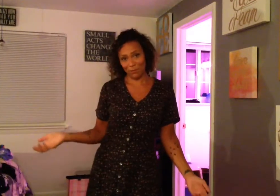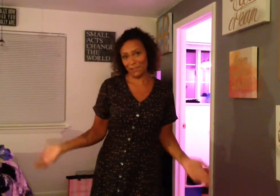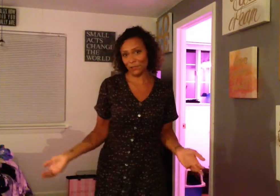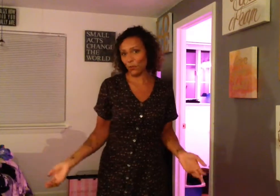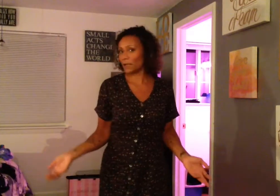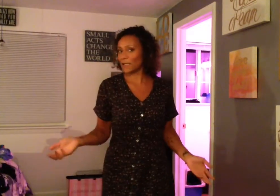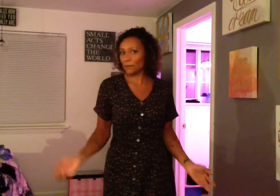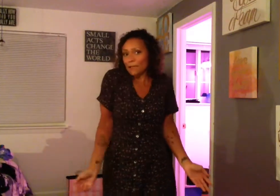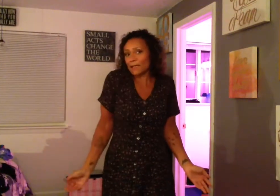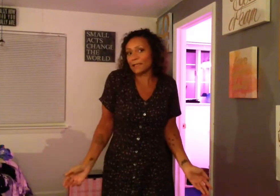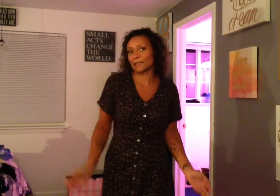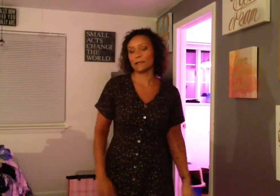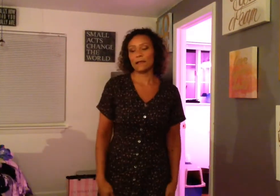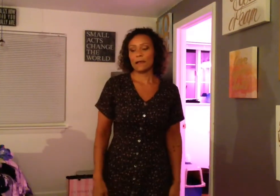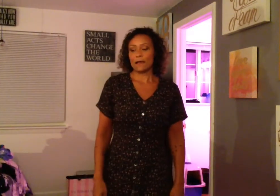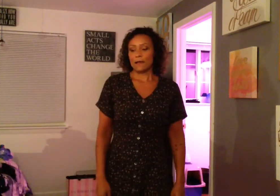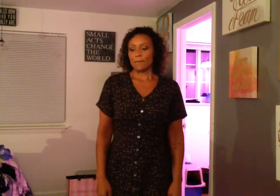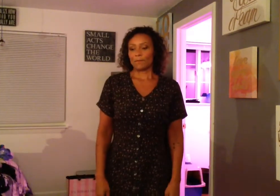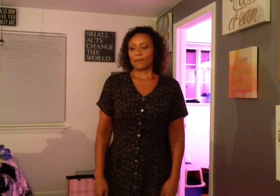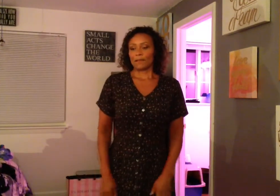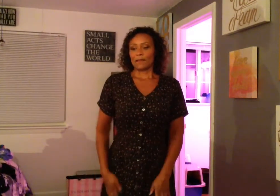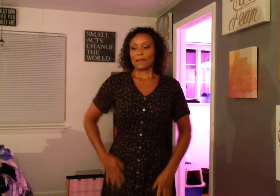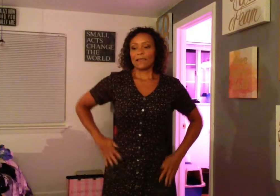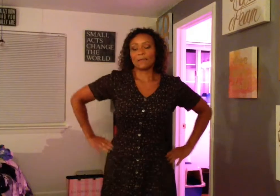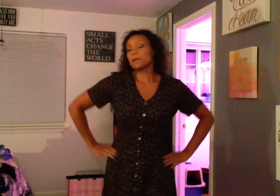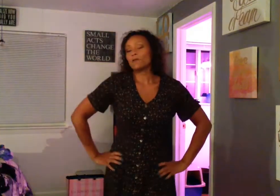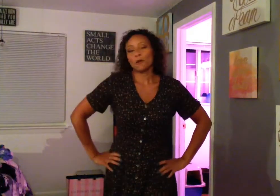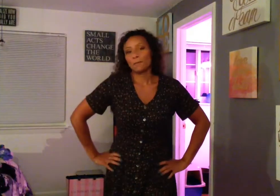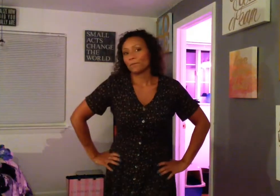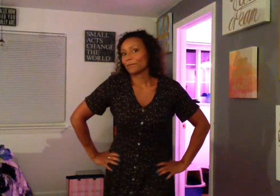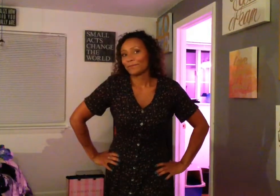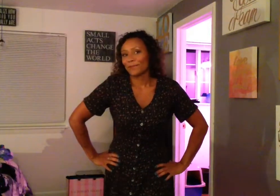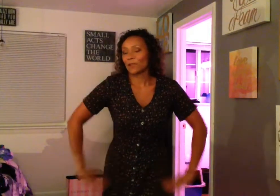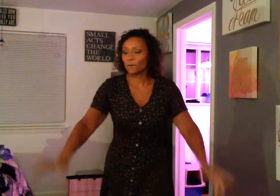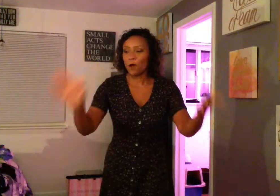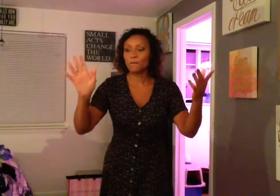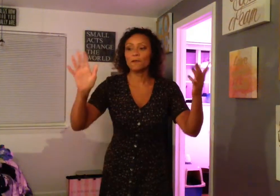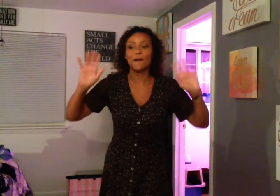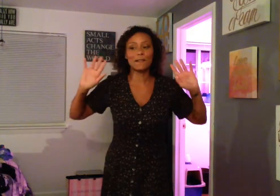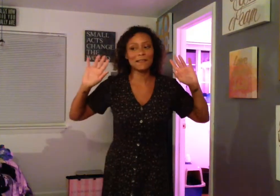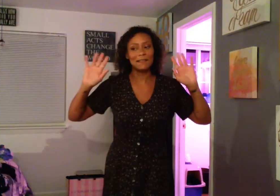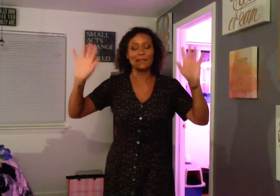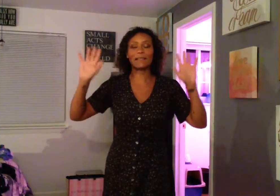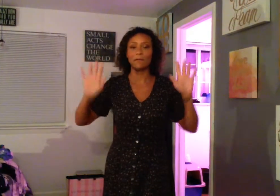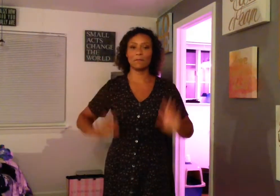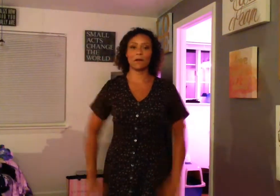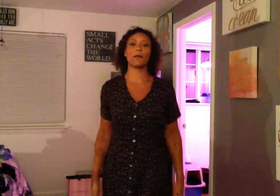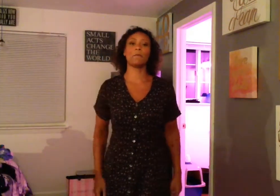as to what he really is. And he's a mirror. Like, you fall for the darkness, he's going to be the mirror coming back